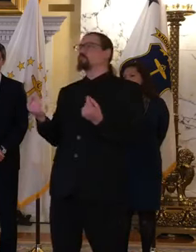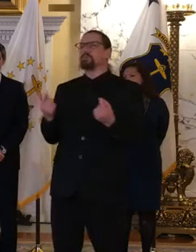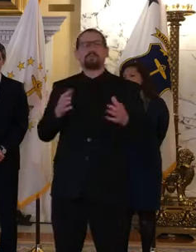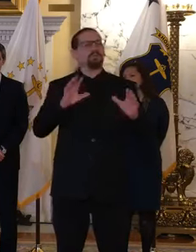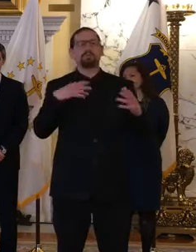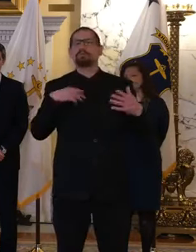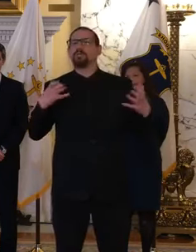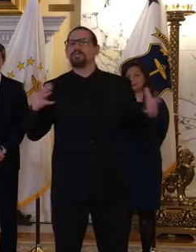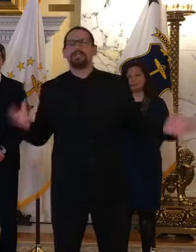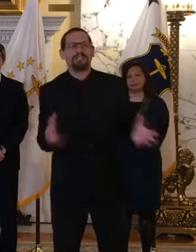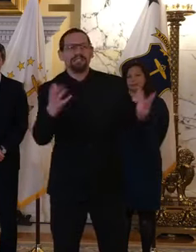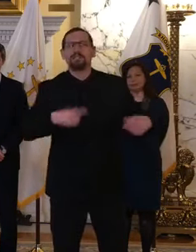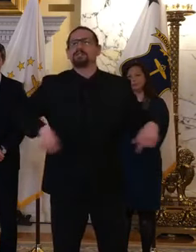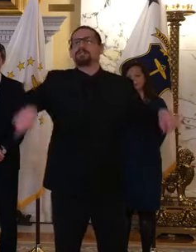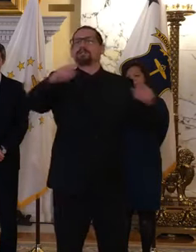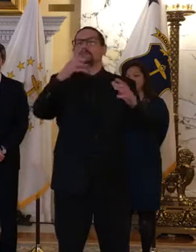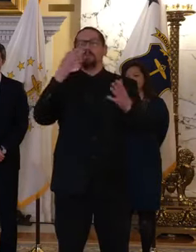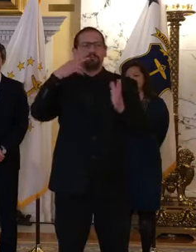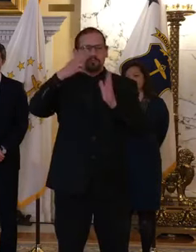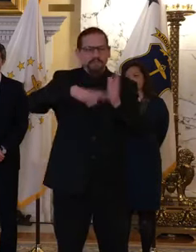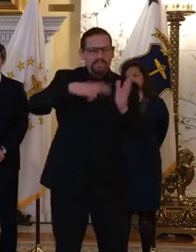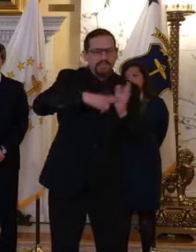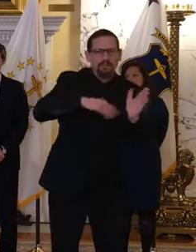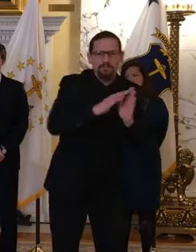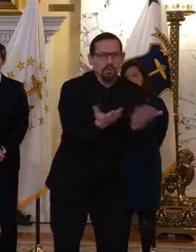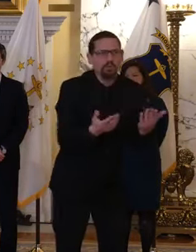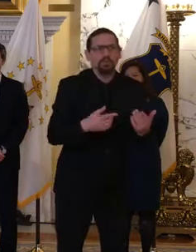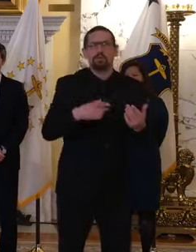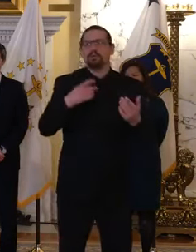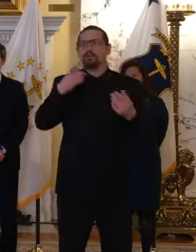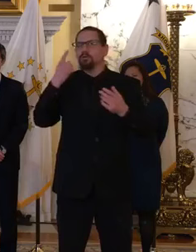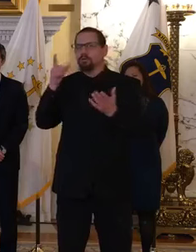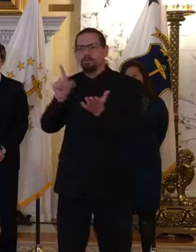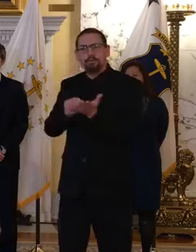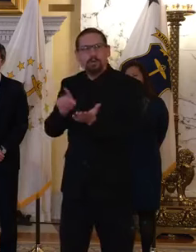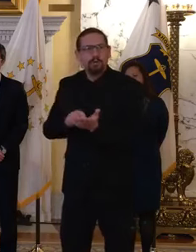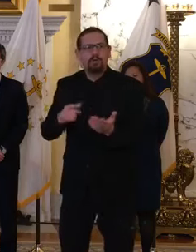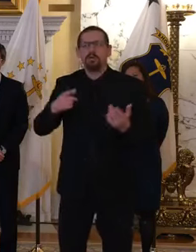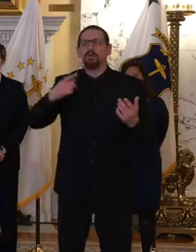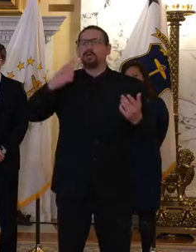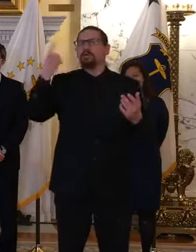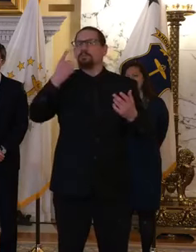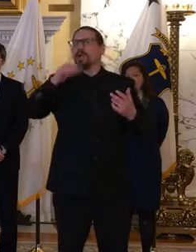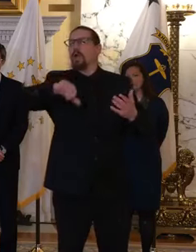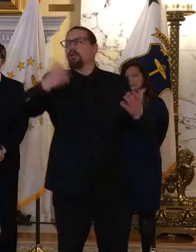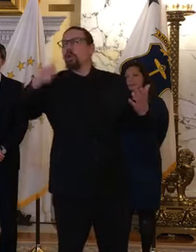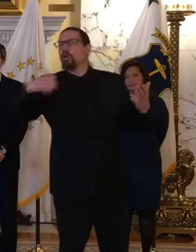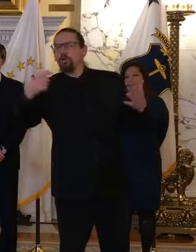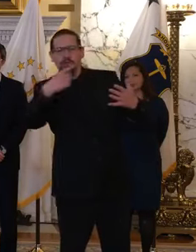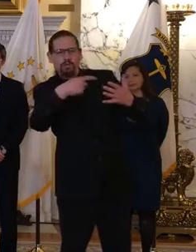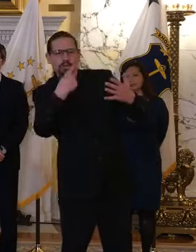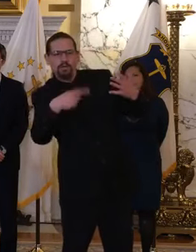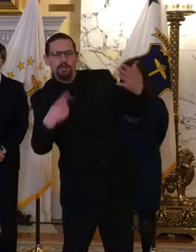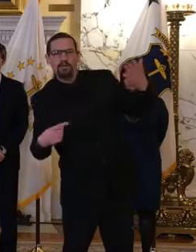newspaper, picking up a magazine, and reading it. And by the way, we know that's what all the research says.